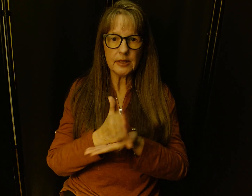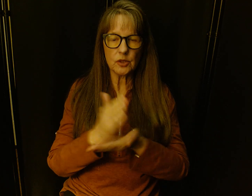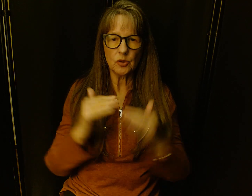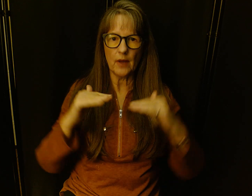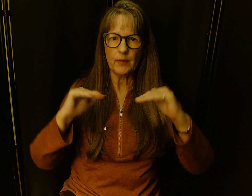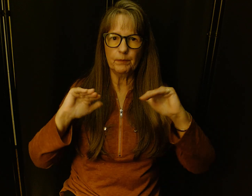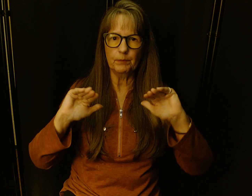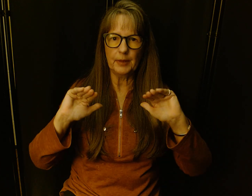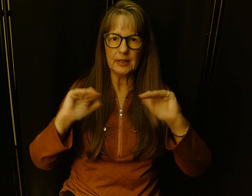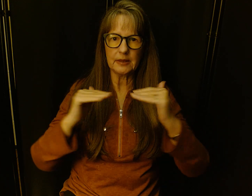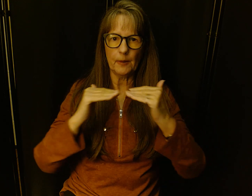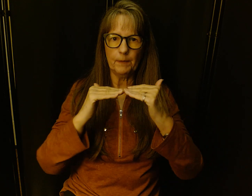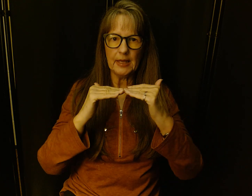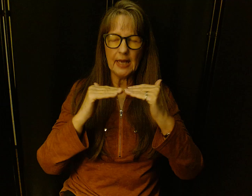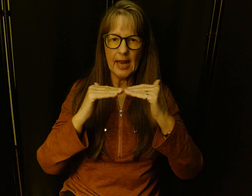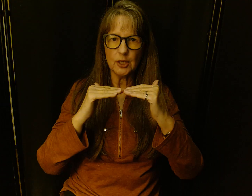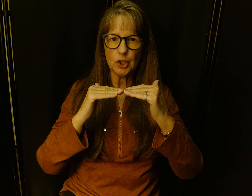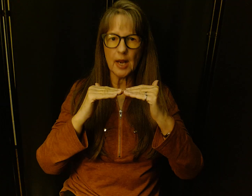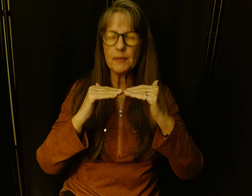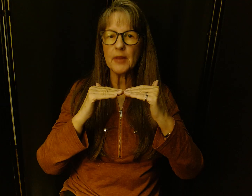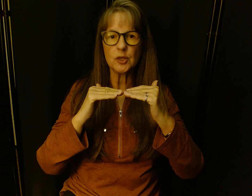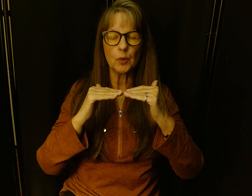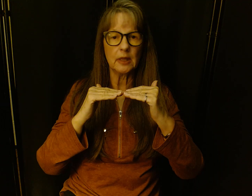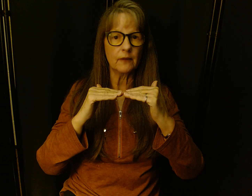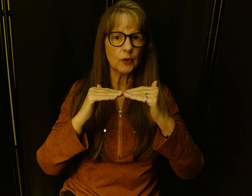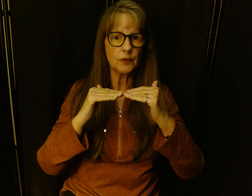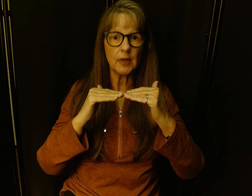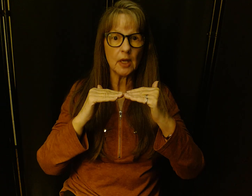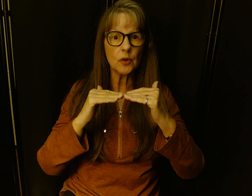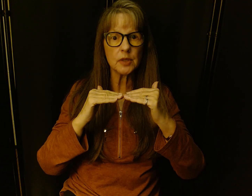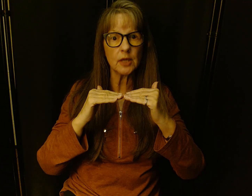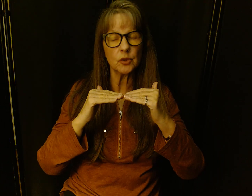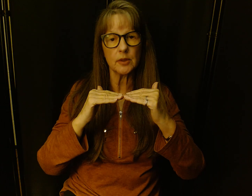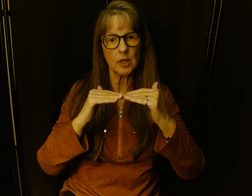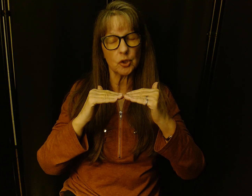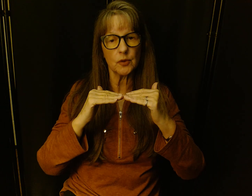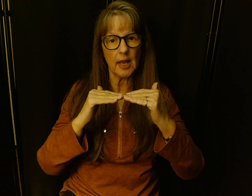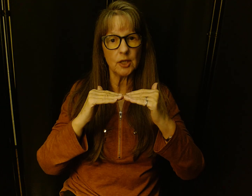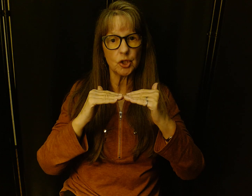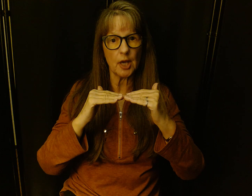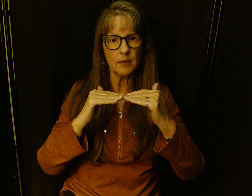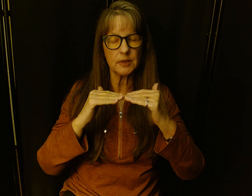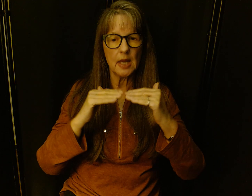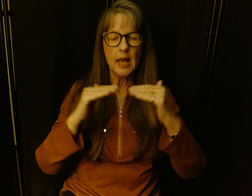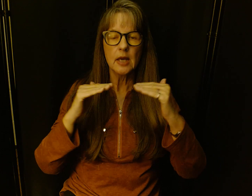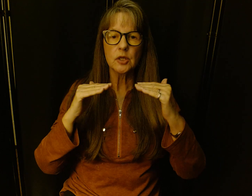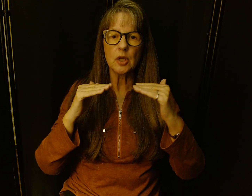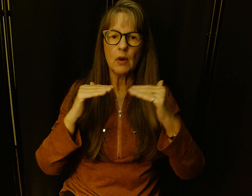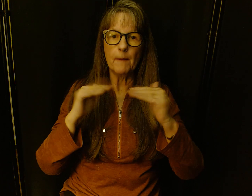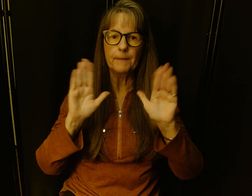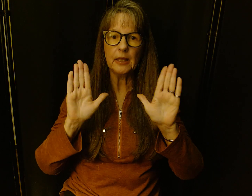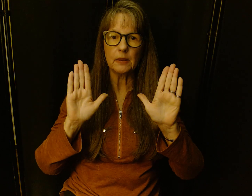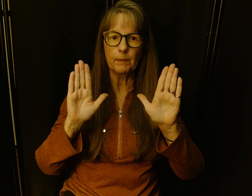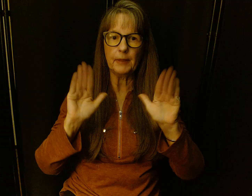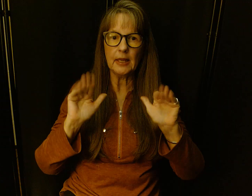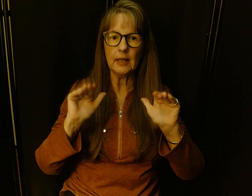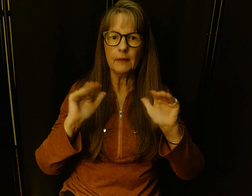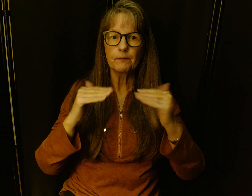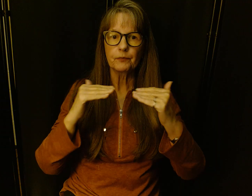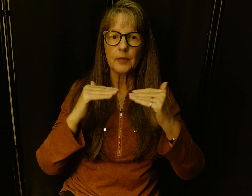have a bent B hand shape, and that's one in the first videos that I do as I show you the hand shapes. So a bent B